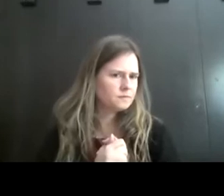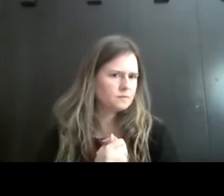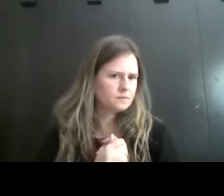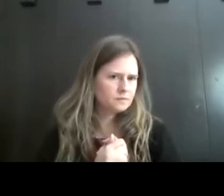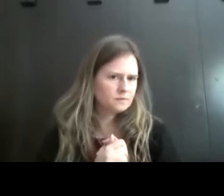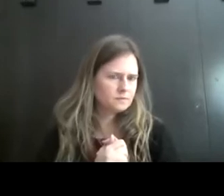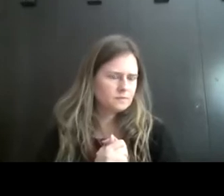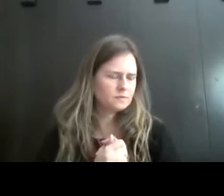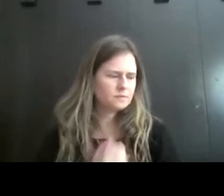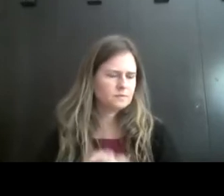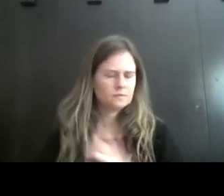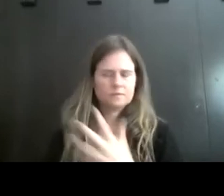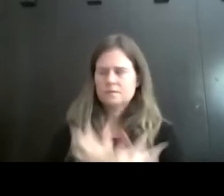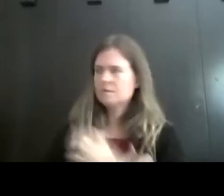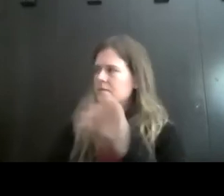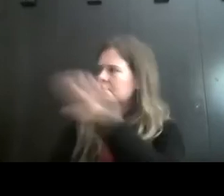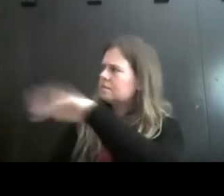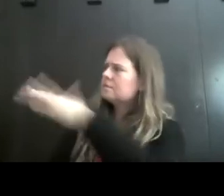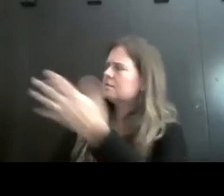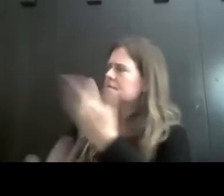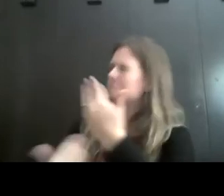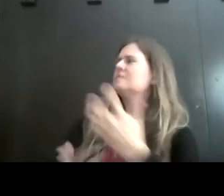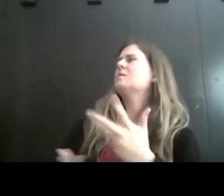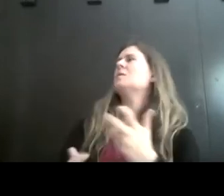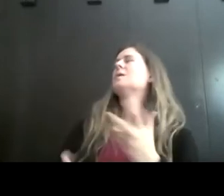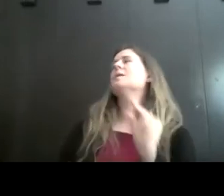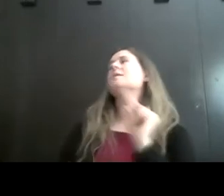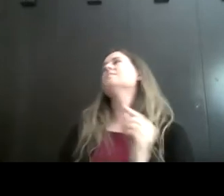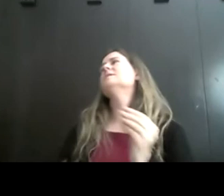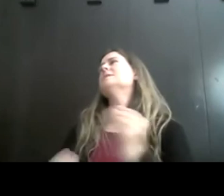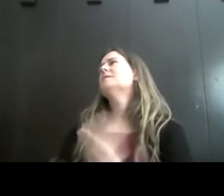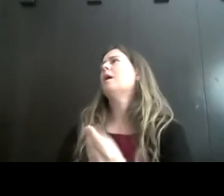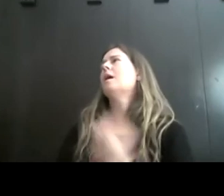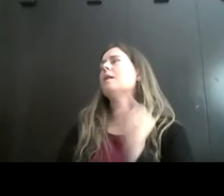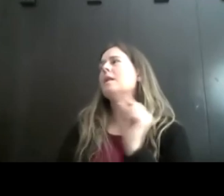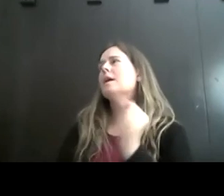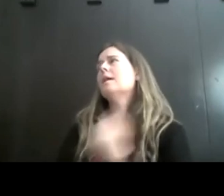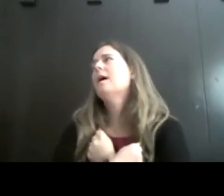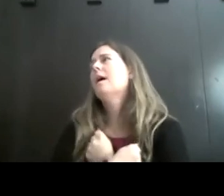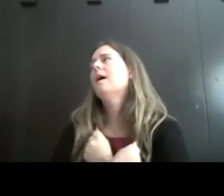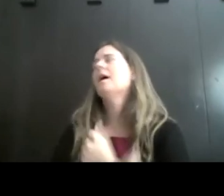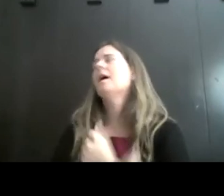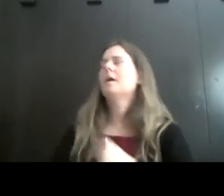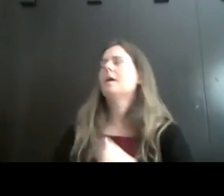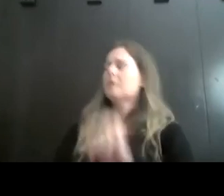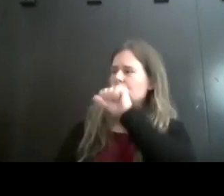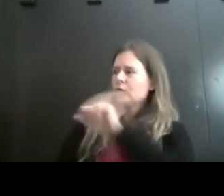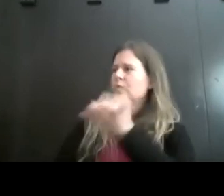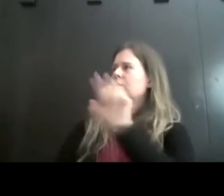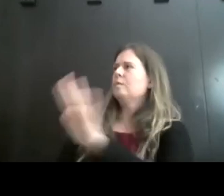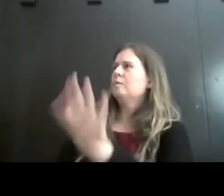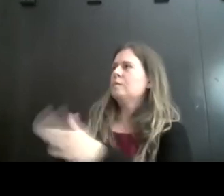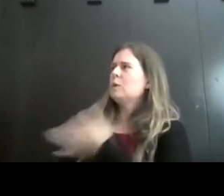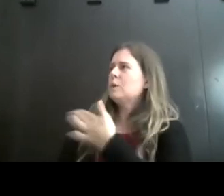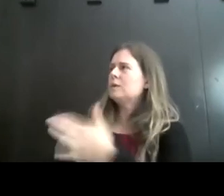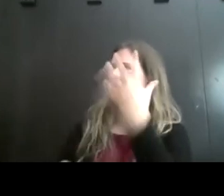Who's the grizzly bear goes, Moo, come here. I just want to give you a little hug of appreciation because I love your songs. They're